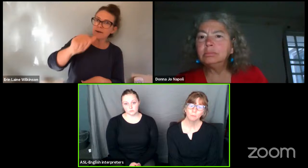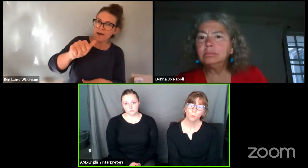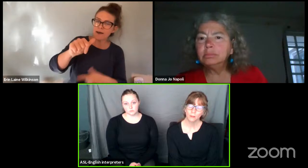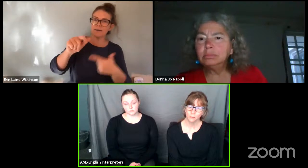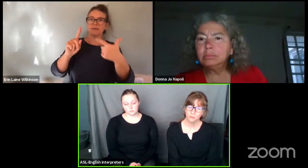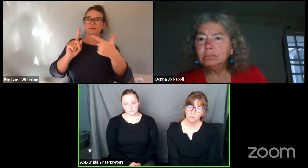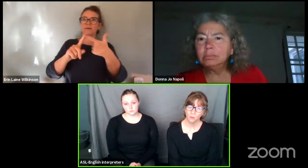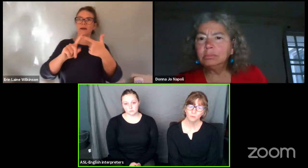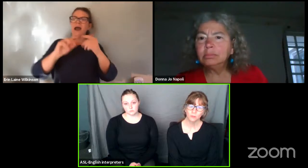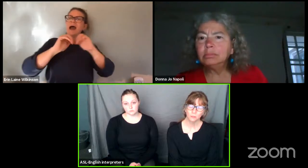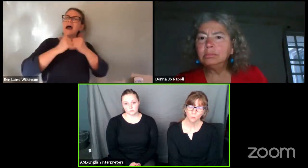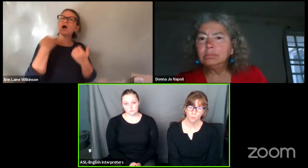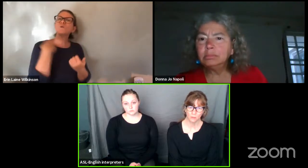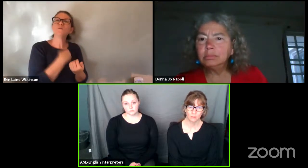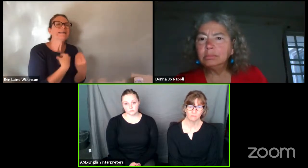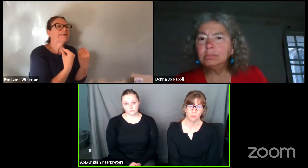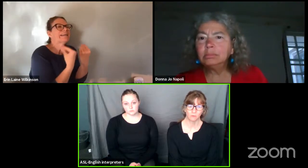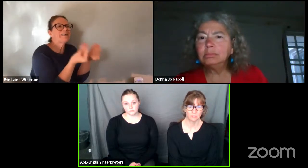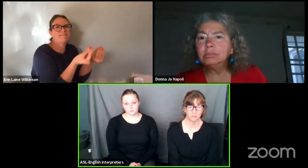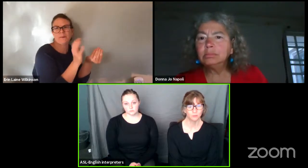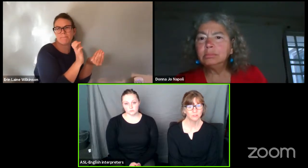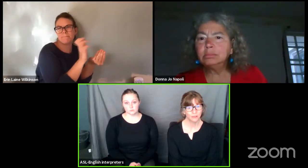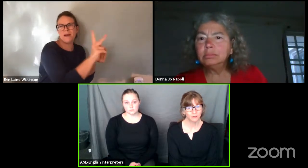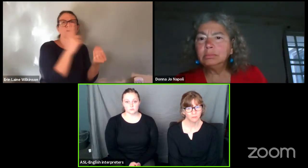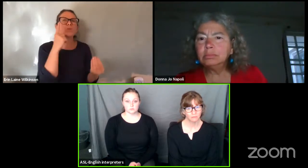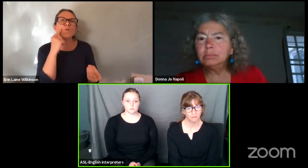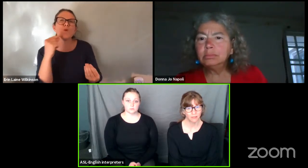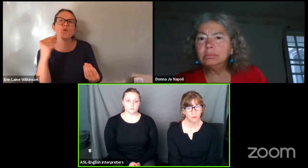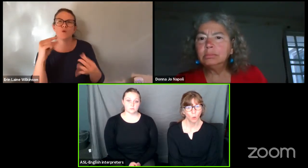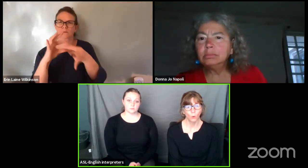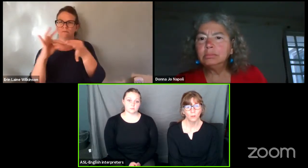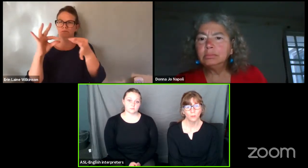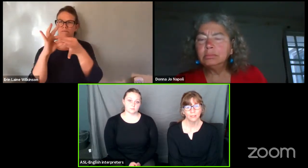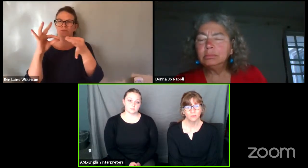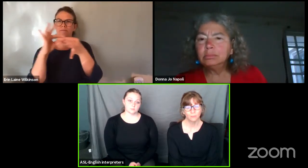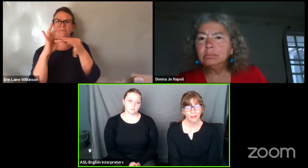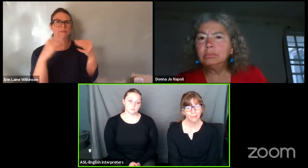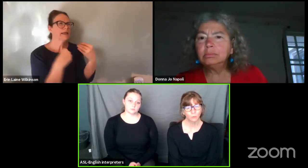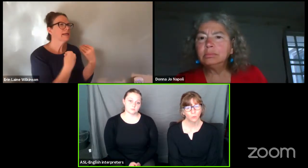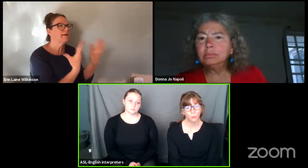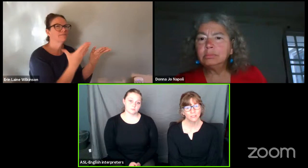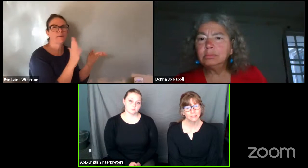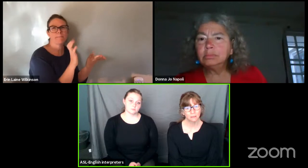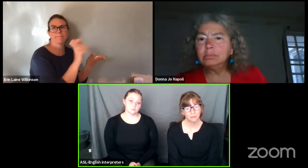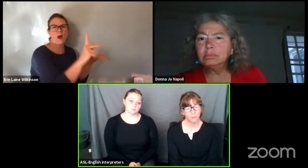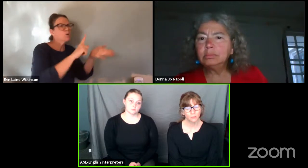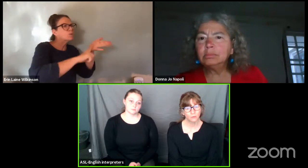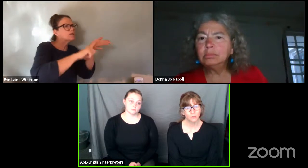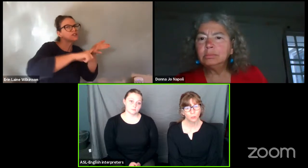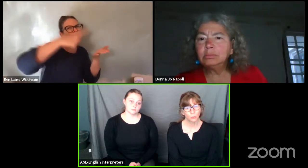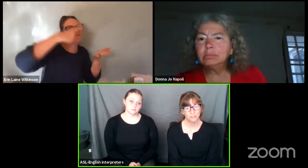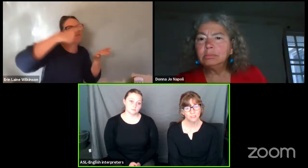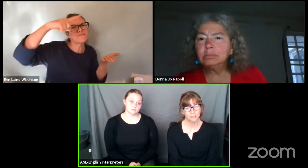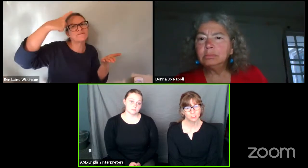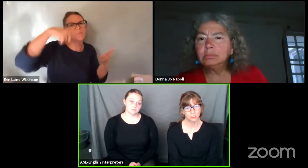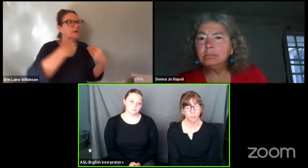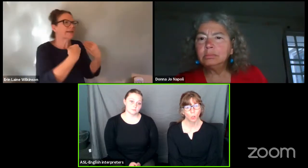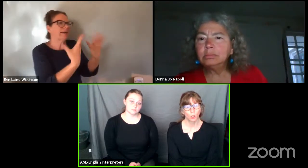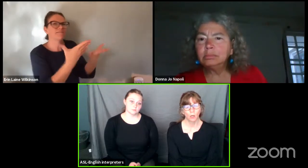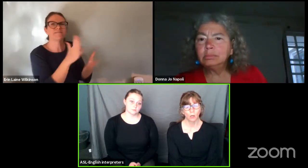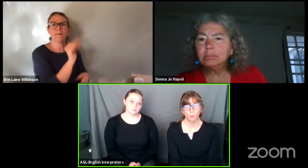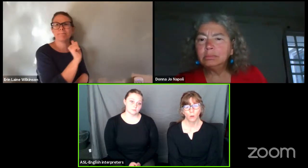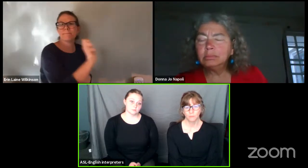If people want to be involved or they don't want to be involved, we need to be respectful of that. What do we give back? Like Ronice talked about during her